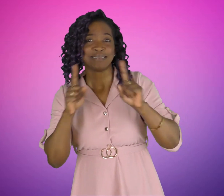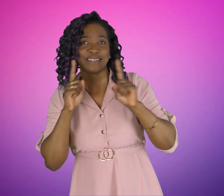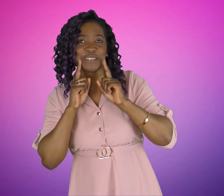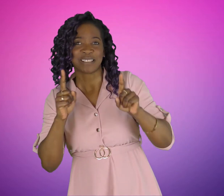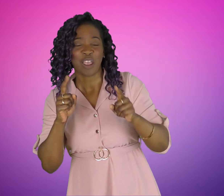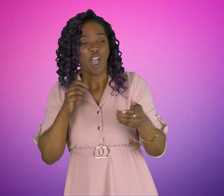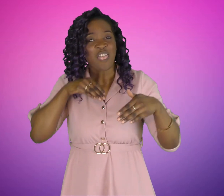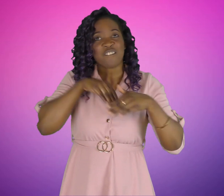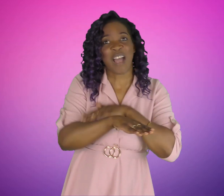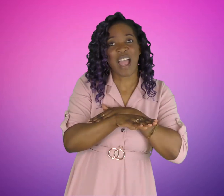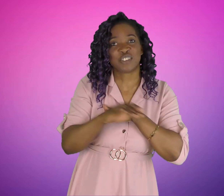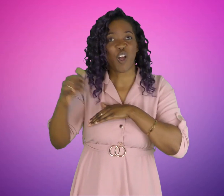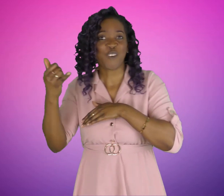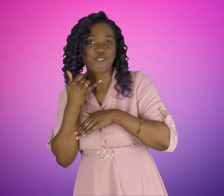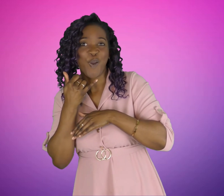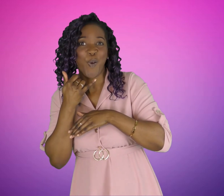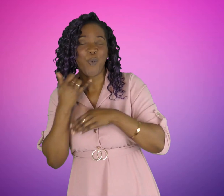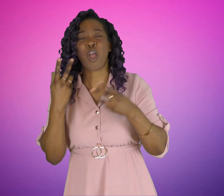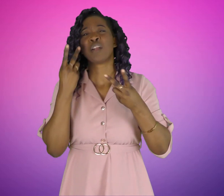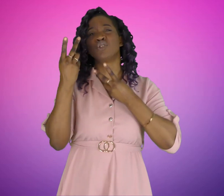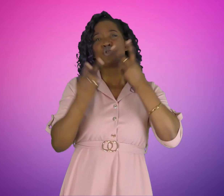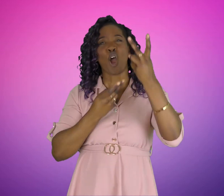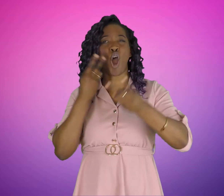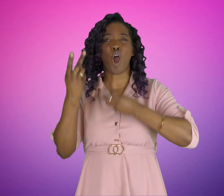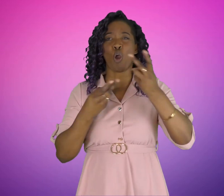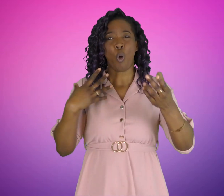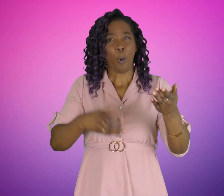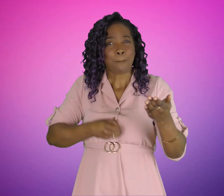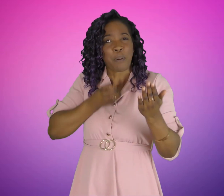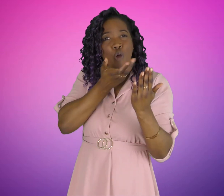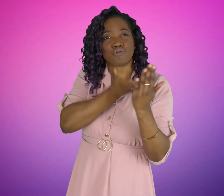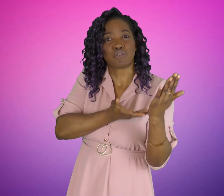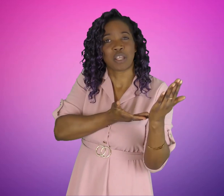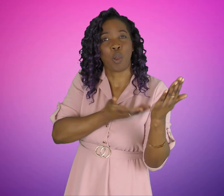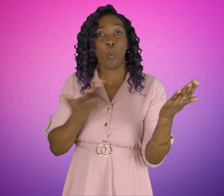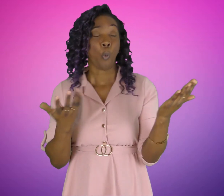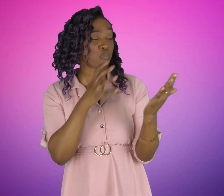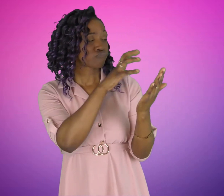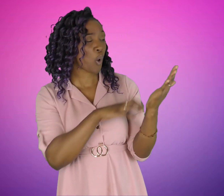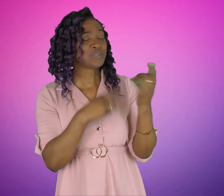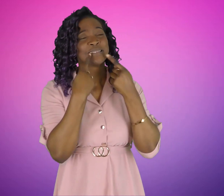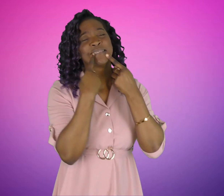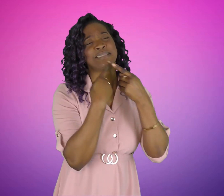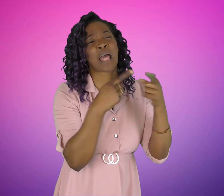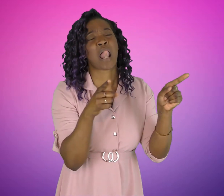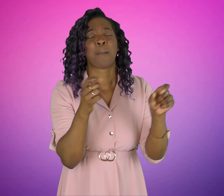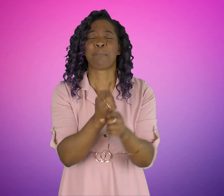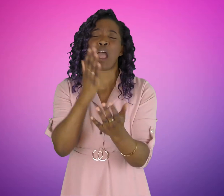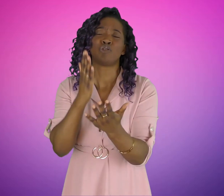your teachers, on the facts, on the phones, in a song or soliloquy, poetry or prose. Tell it